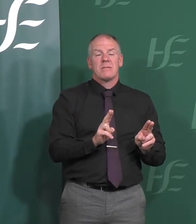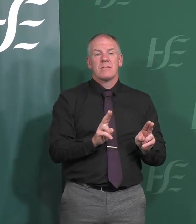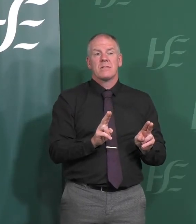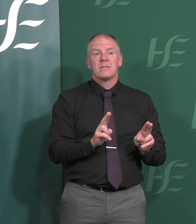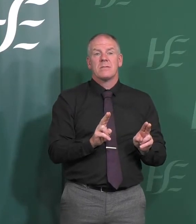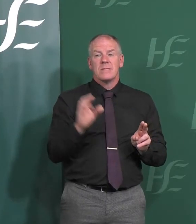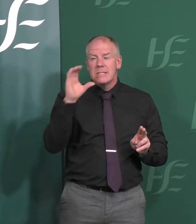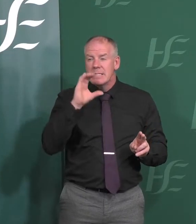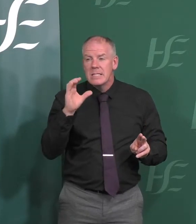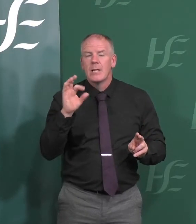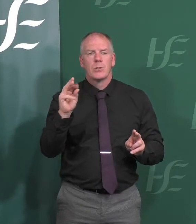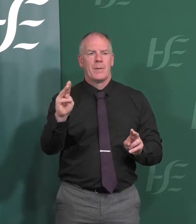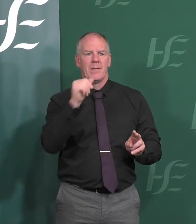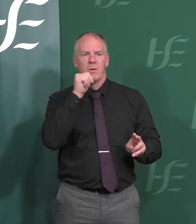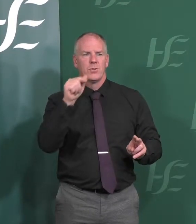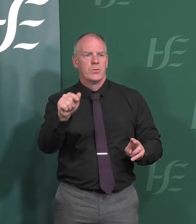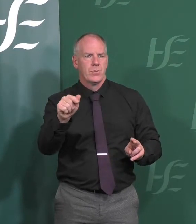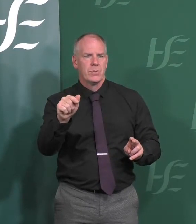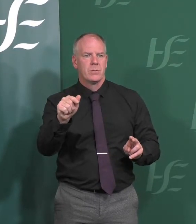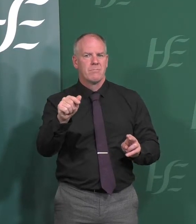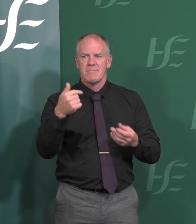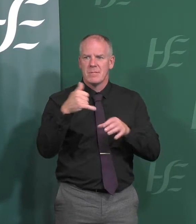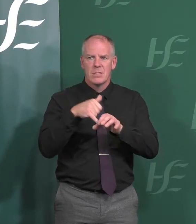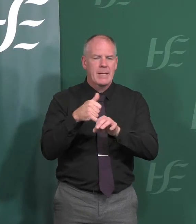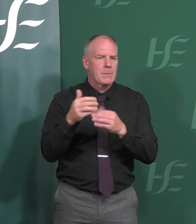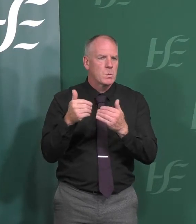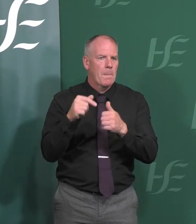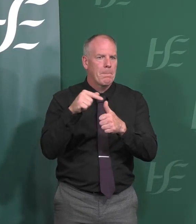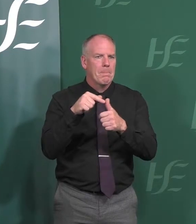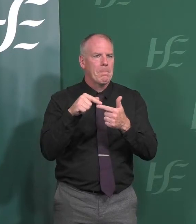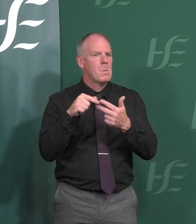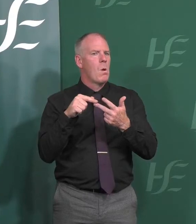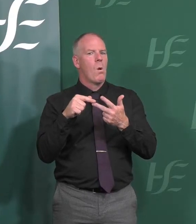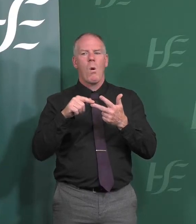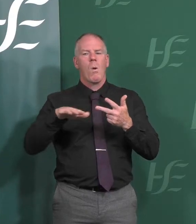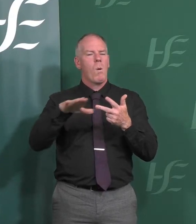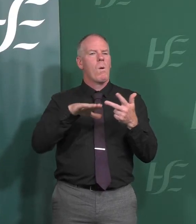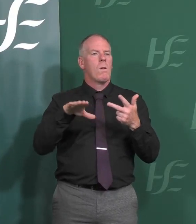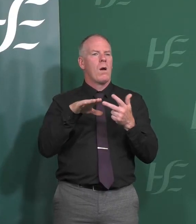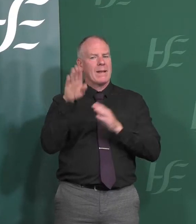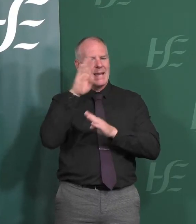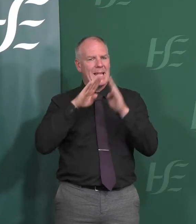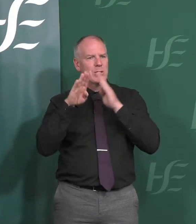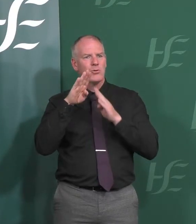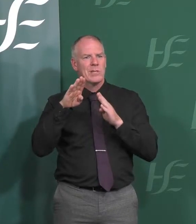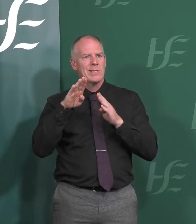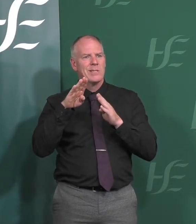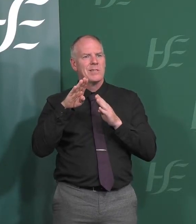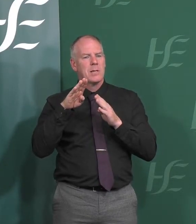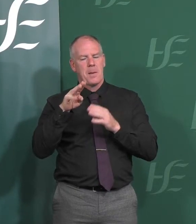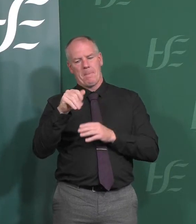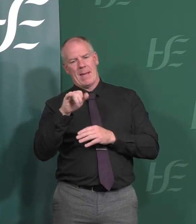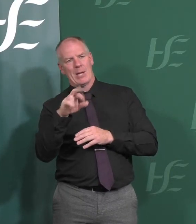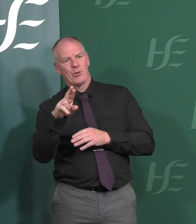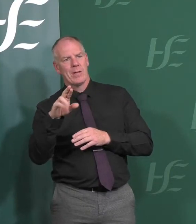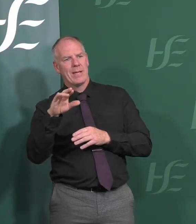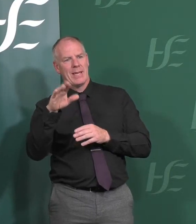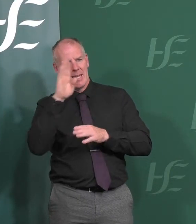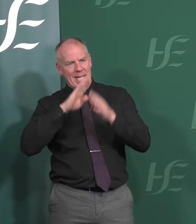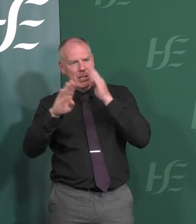try seek a consultation from your GP, your pharmacy, or indeed through one of our local minor injury